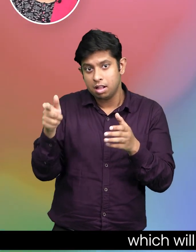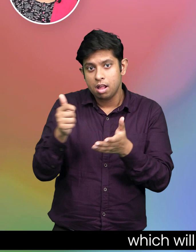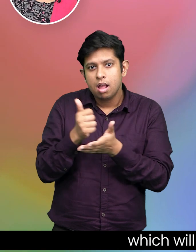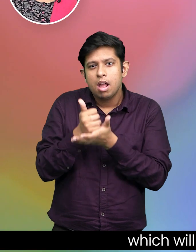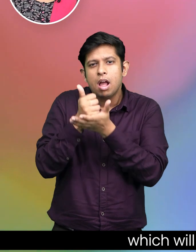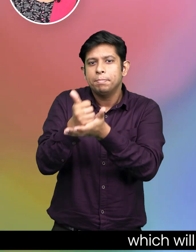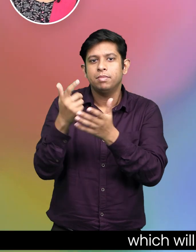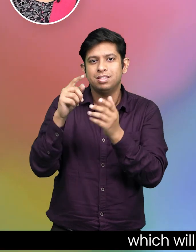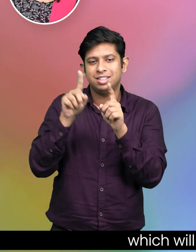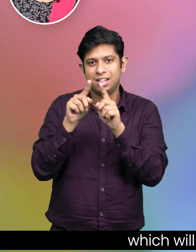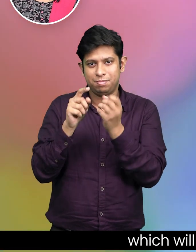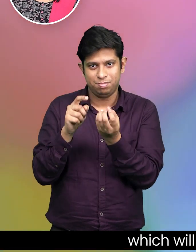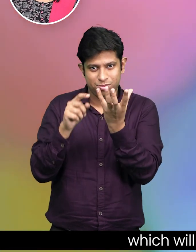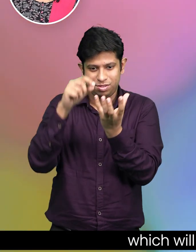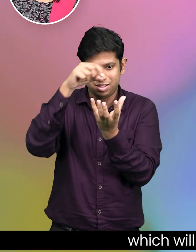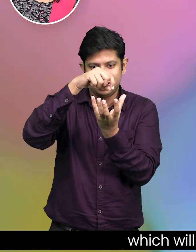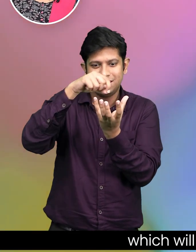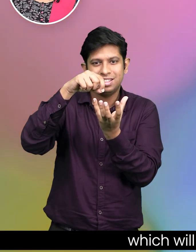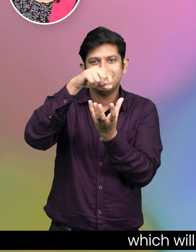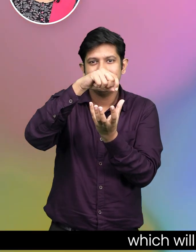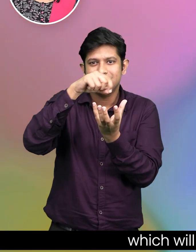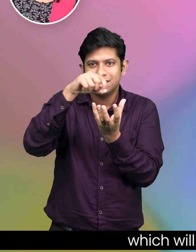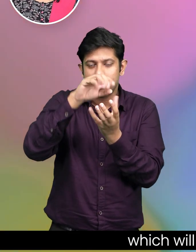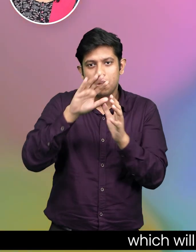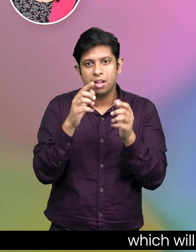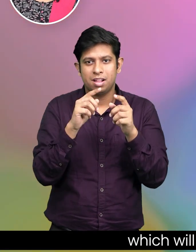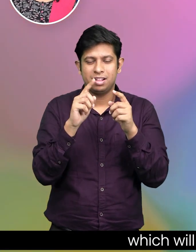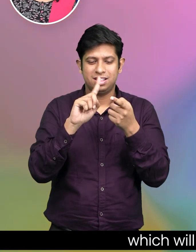will help the plants for pollination,